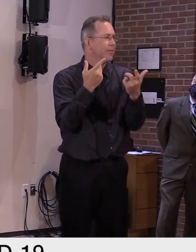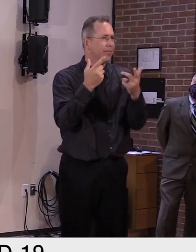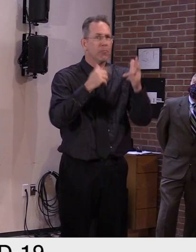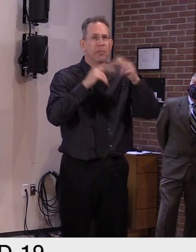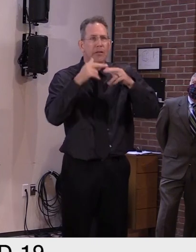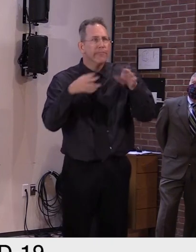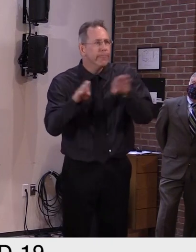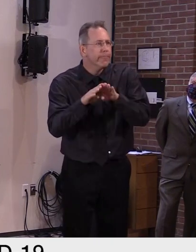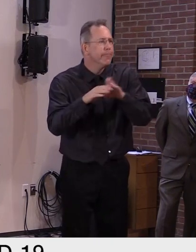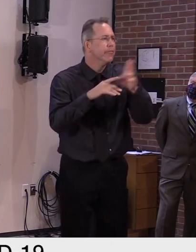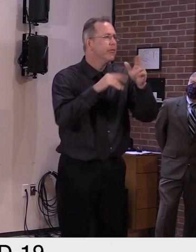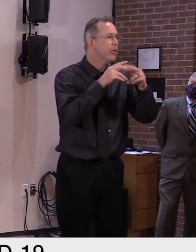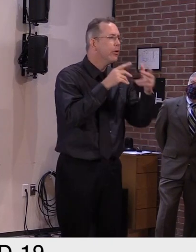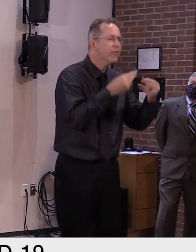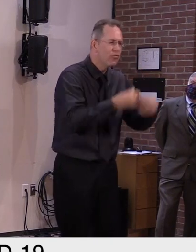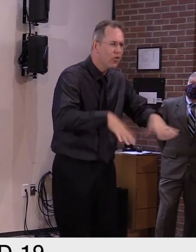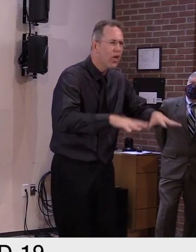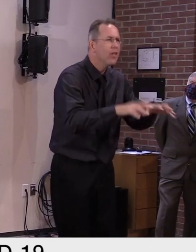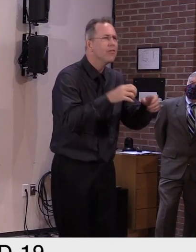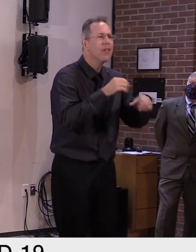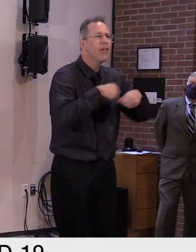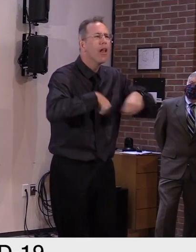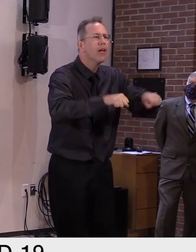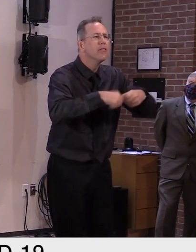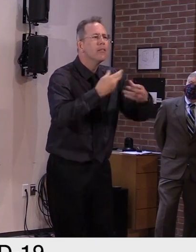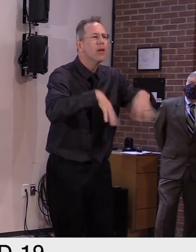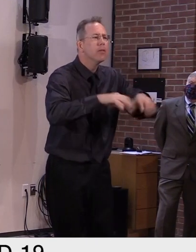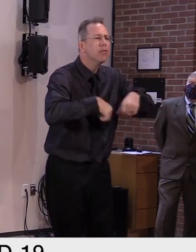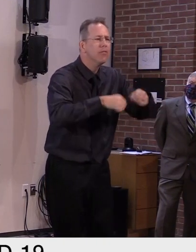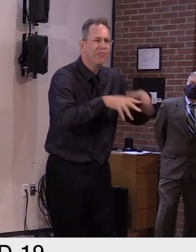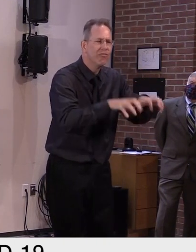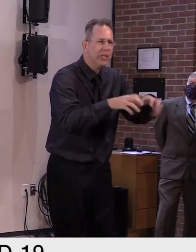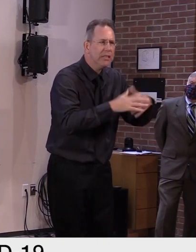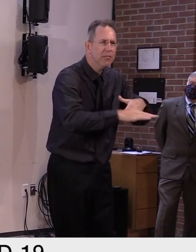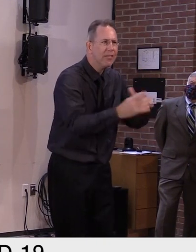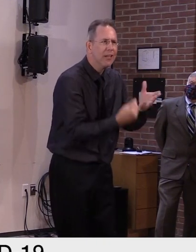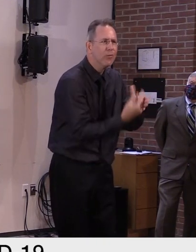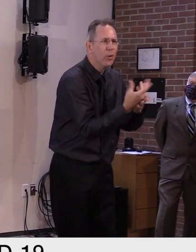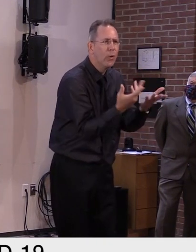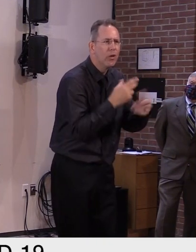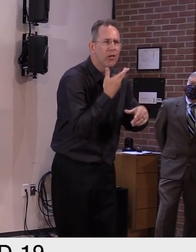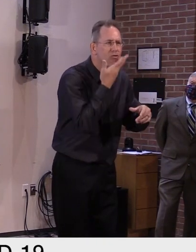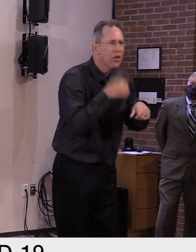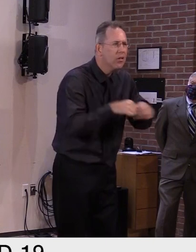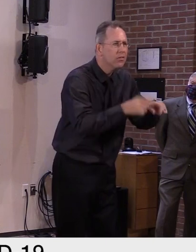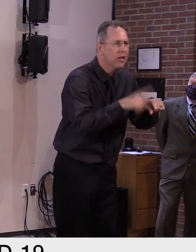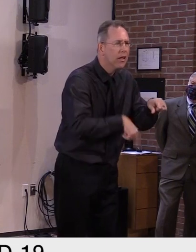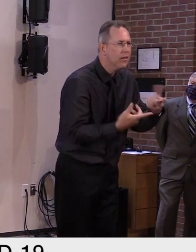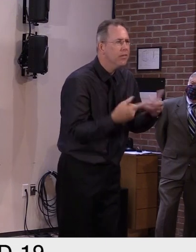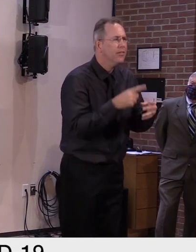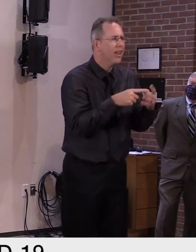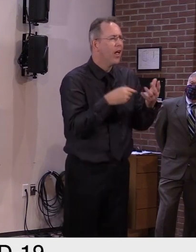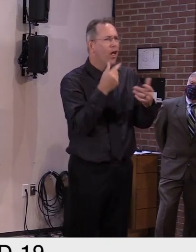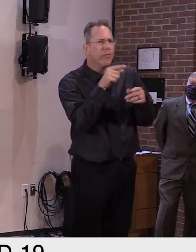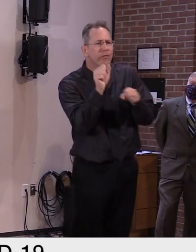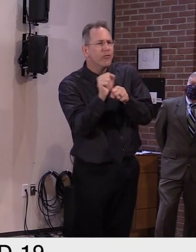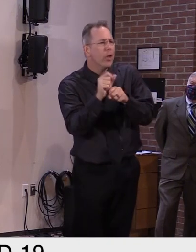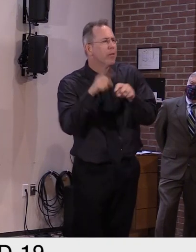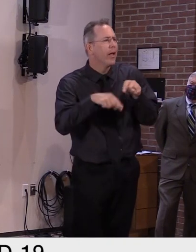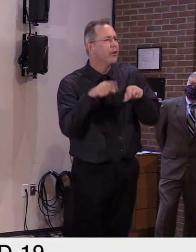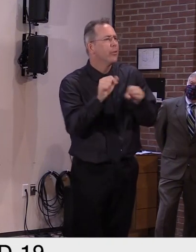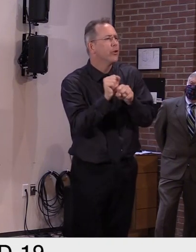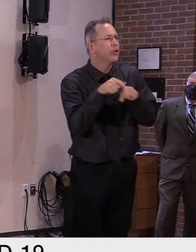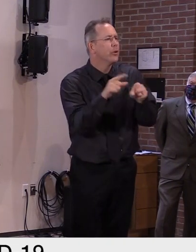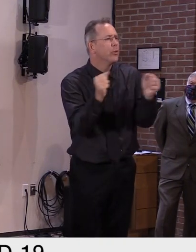with the travel issues that we talked about in a previous question, I don't see